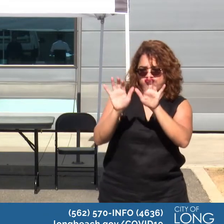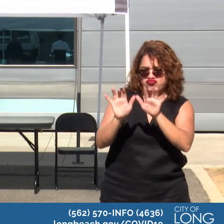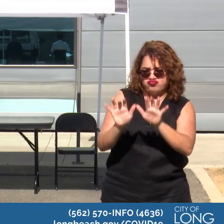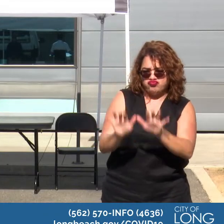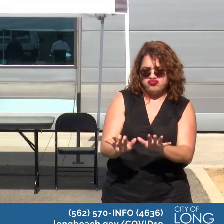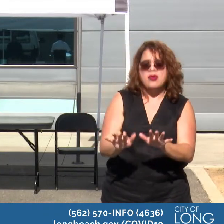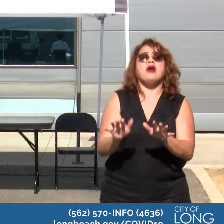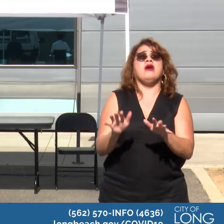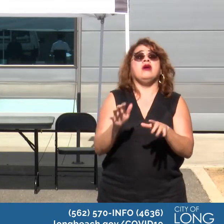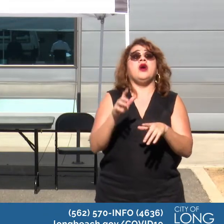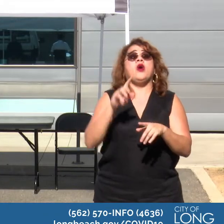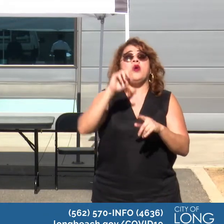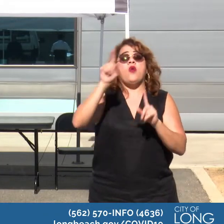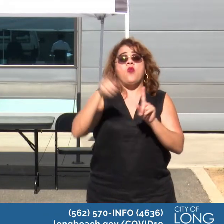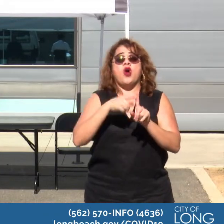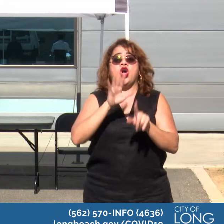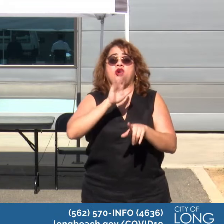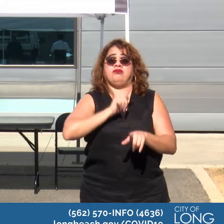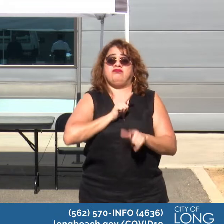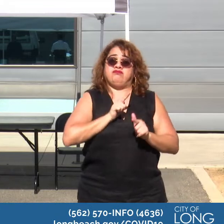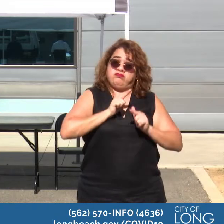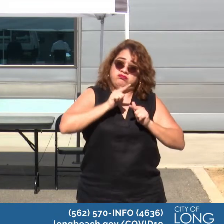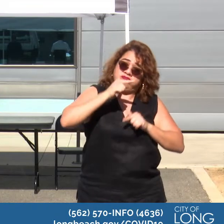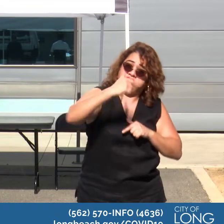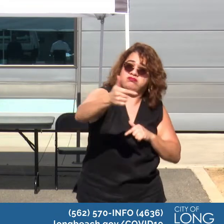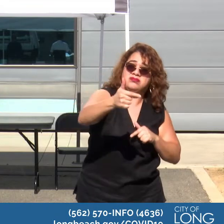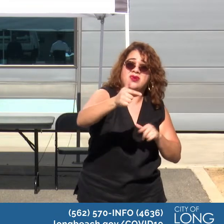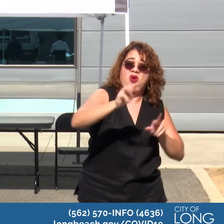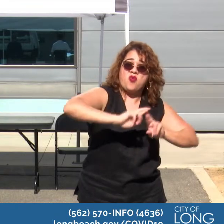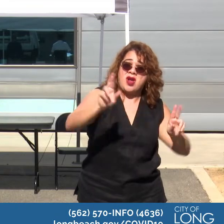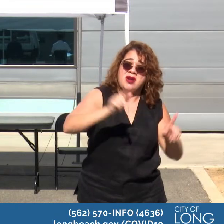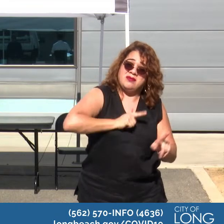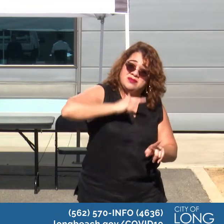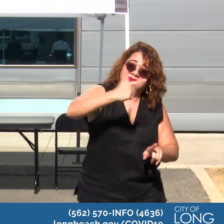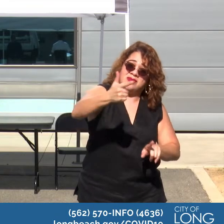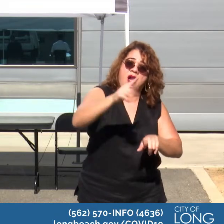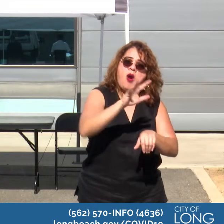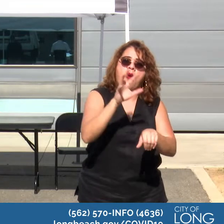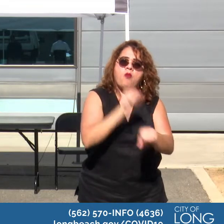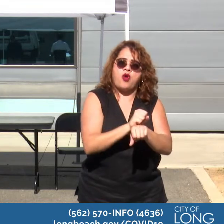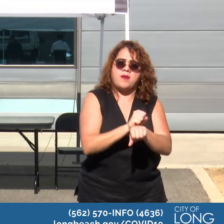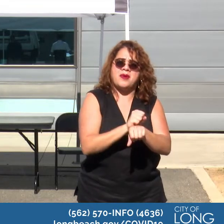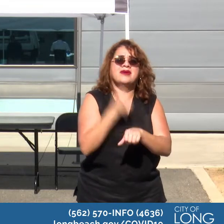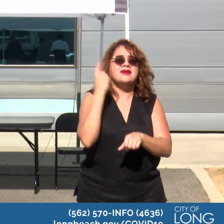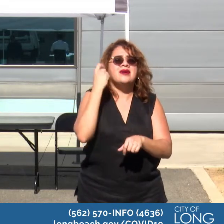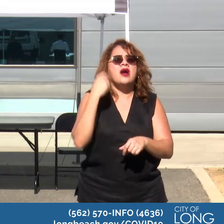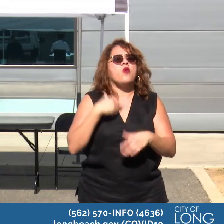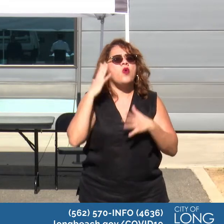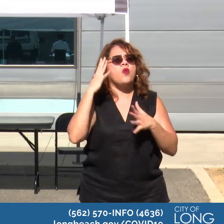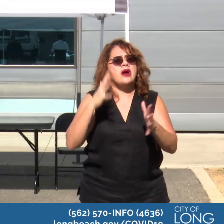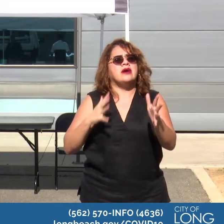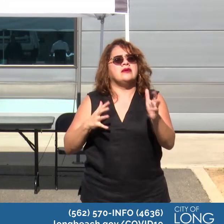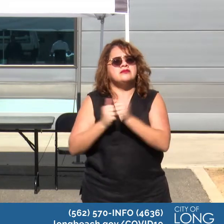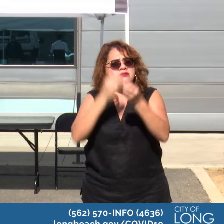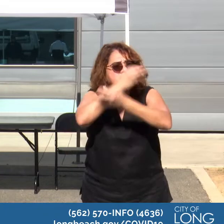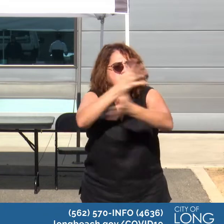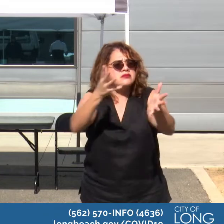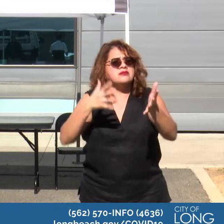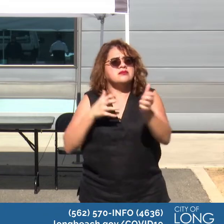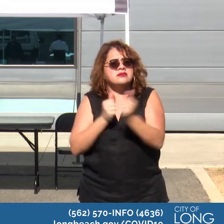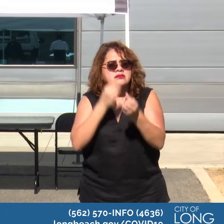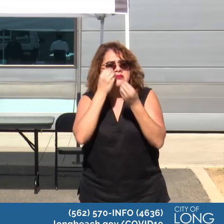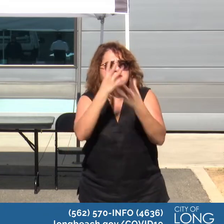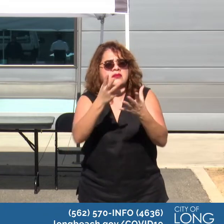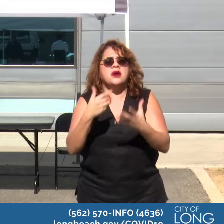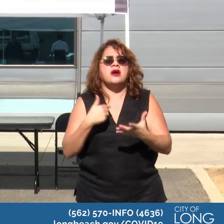when it's your turn to get vaccinated. We will also send you regular updates on how vaccinations are going, and so you won't have